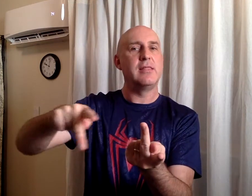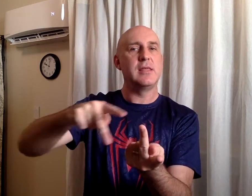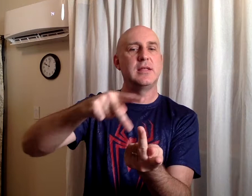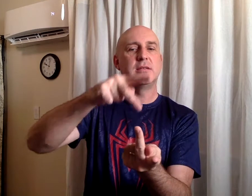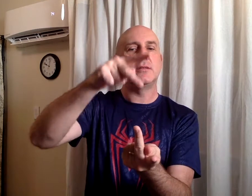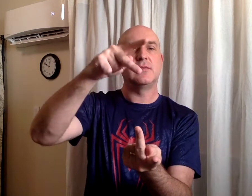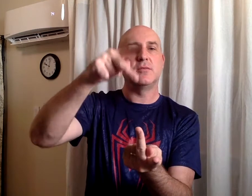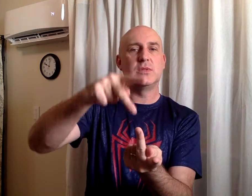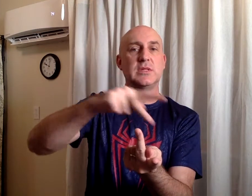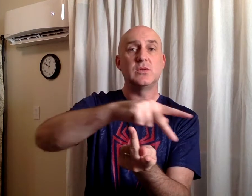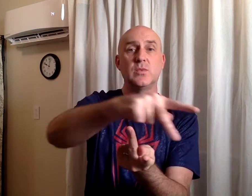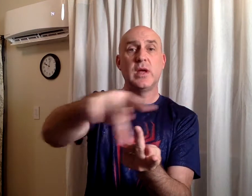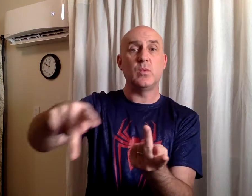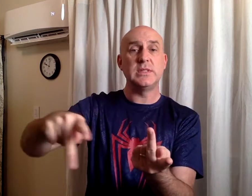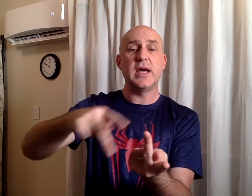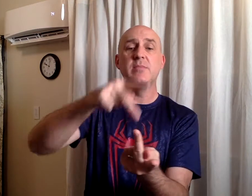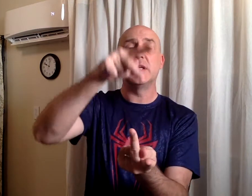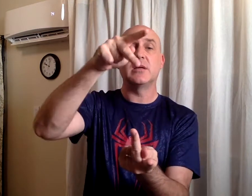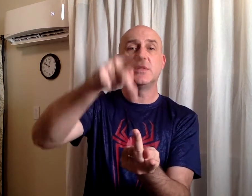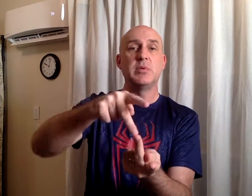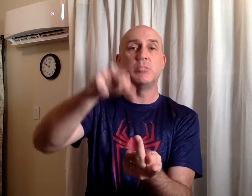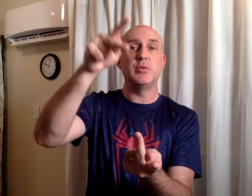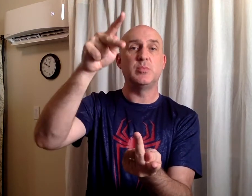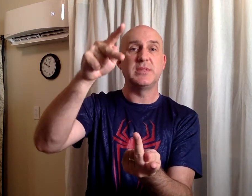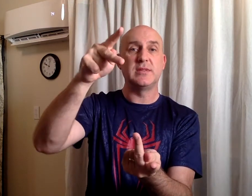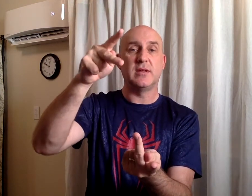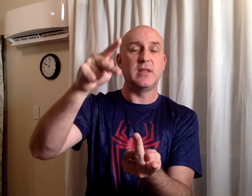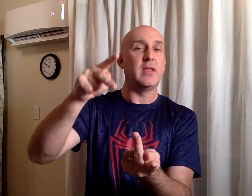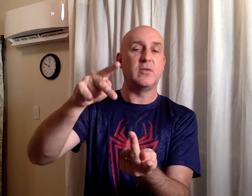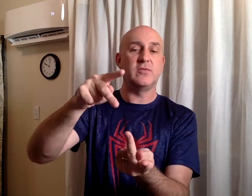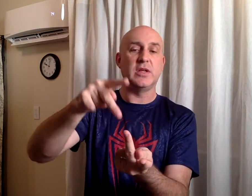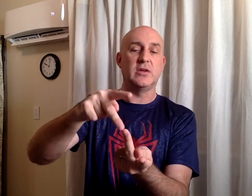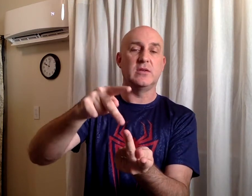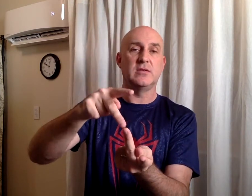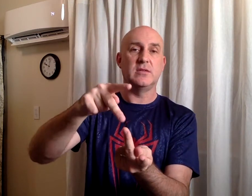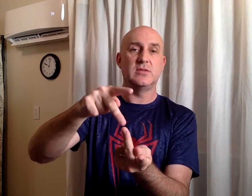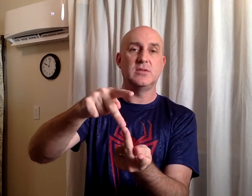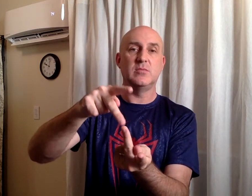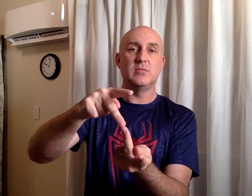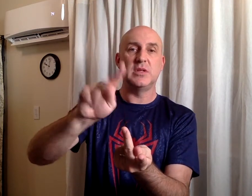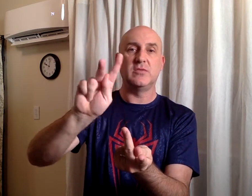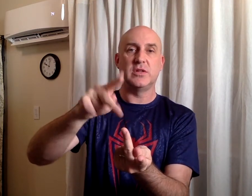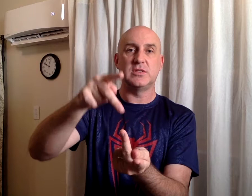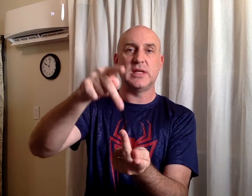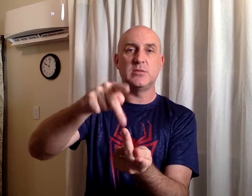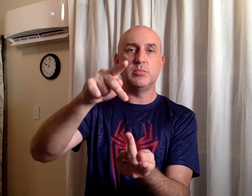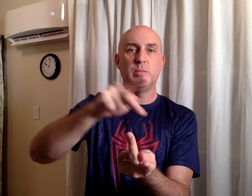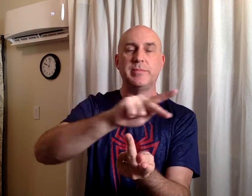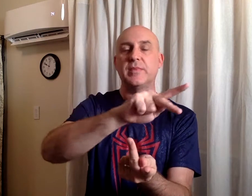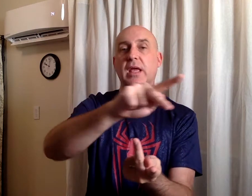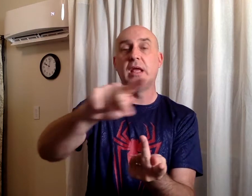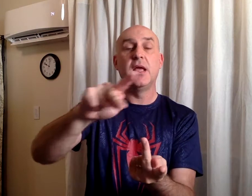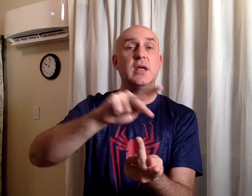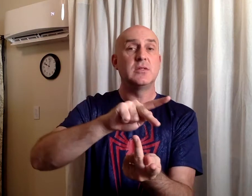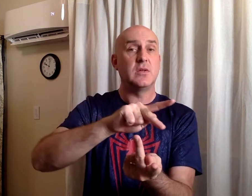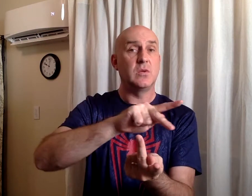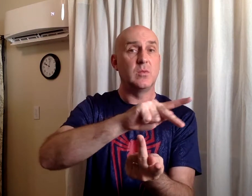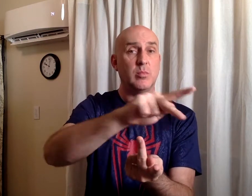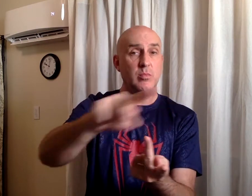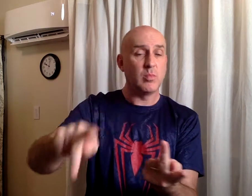then once it goes around one time, then it comes up and boops on the other finger. Those two middle fingers touch, boop, okay? So